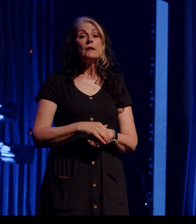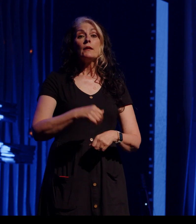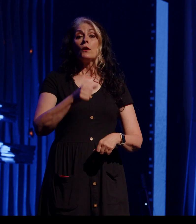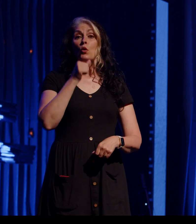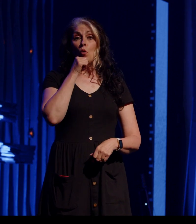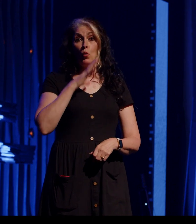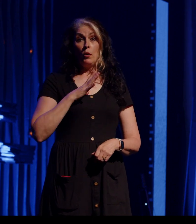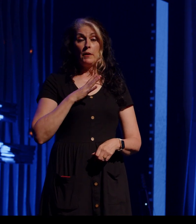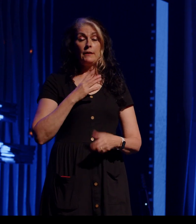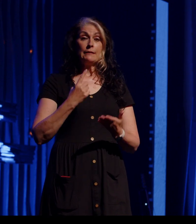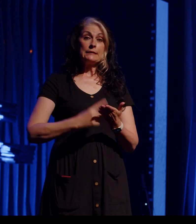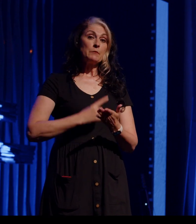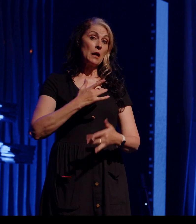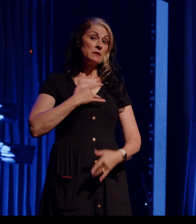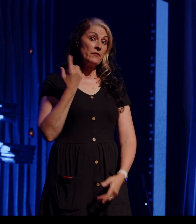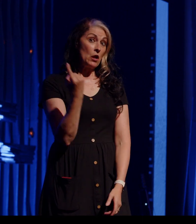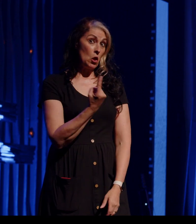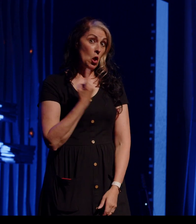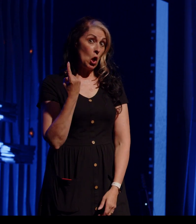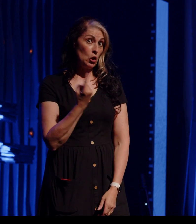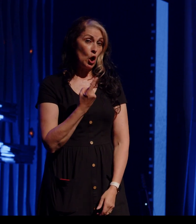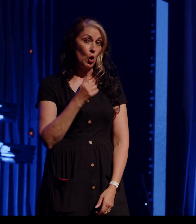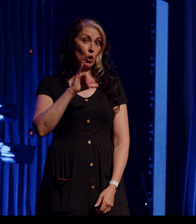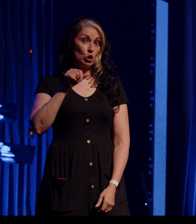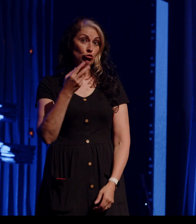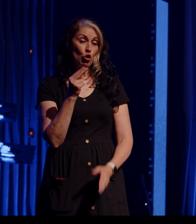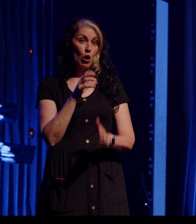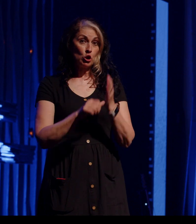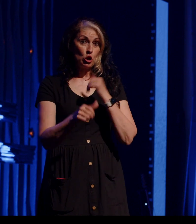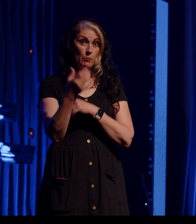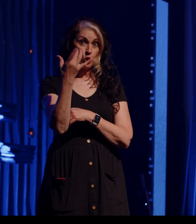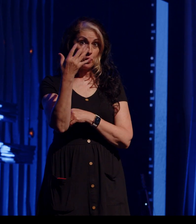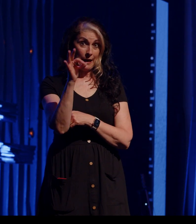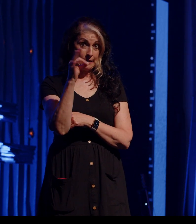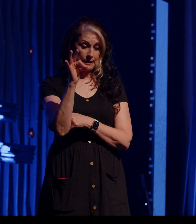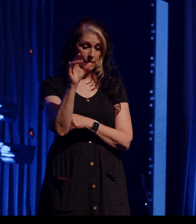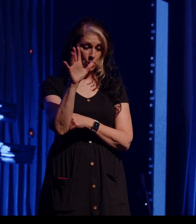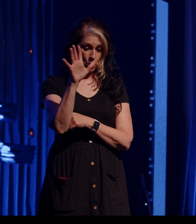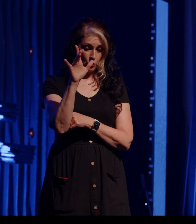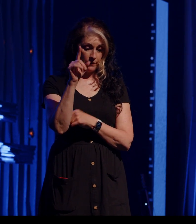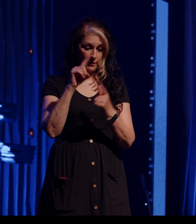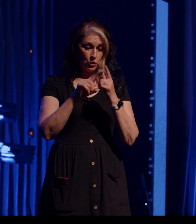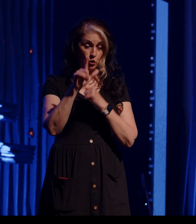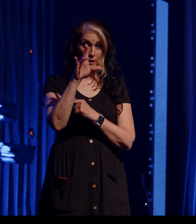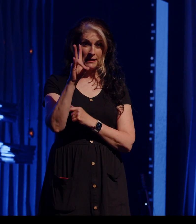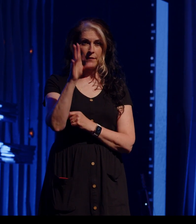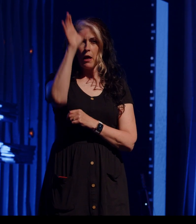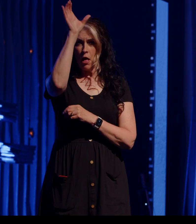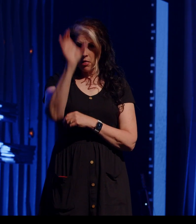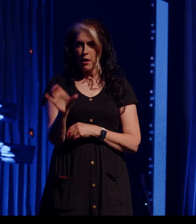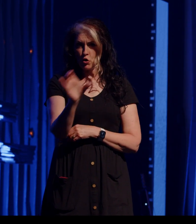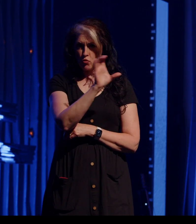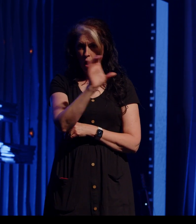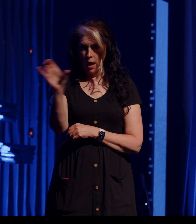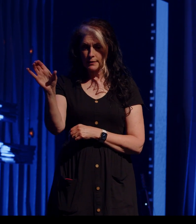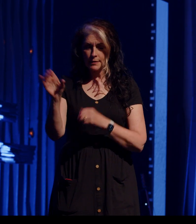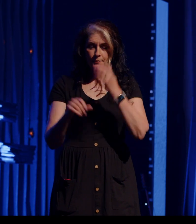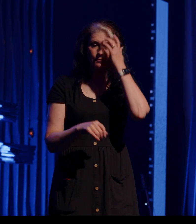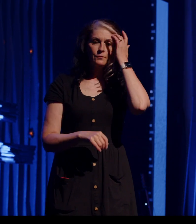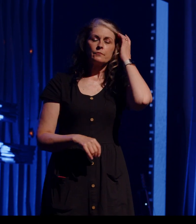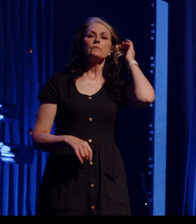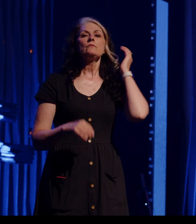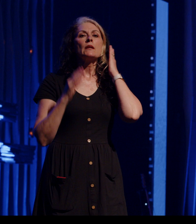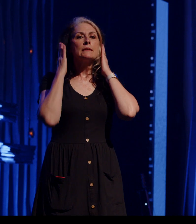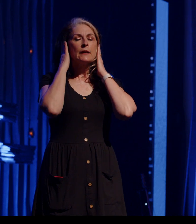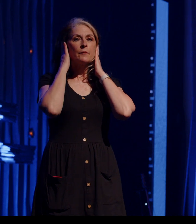feel all alone. In John 19, 25 to 27, talking about the cross and Mary at the cross of Jesus, it says,